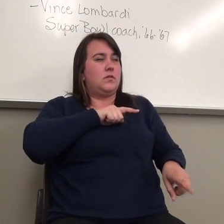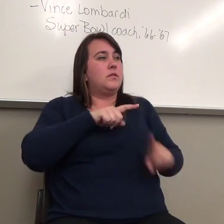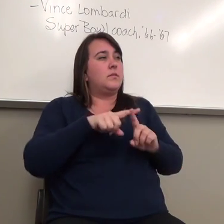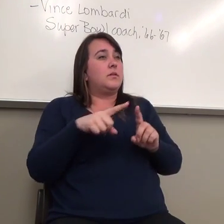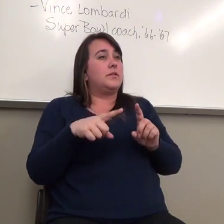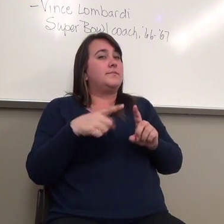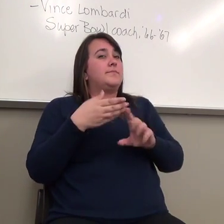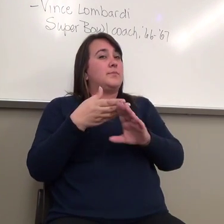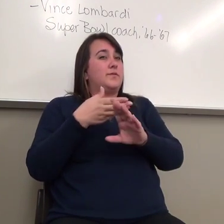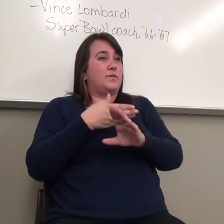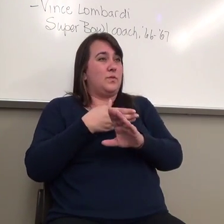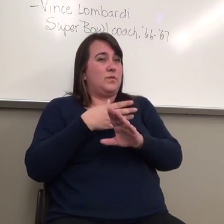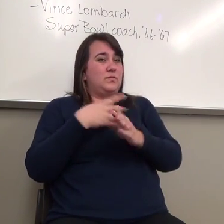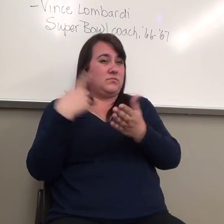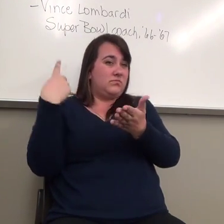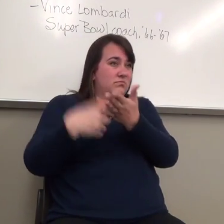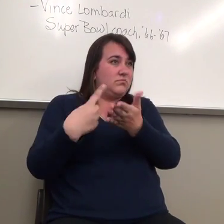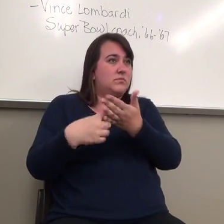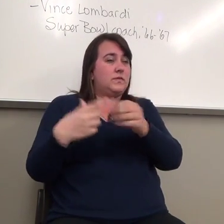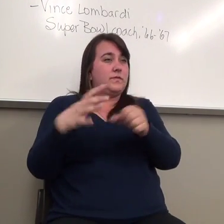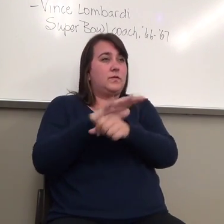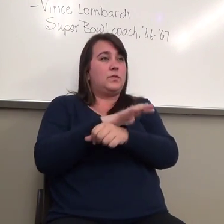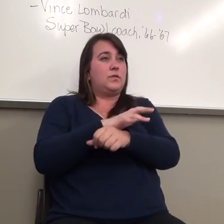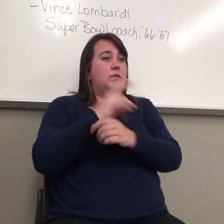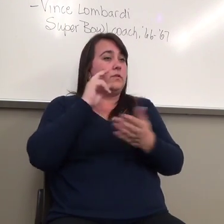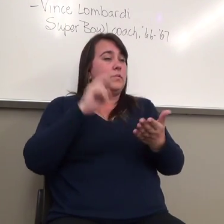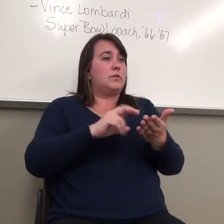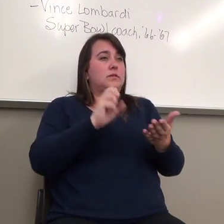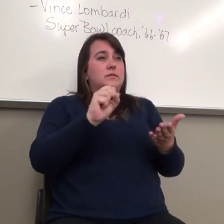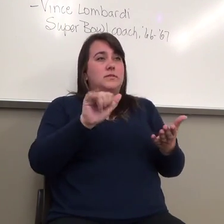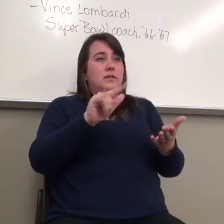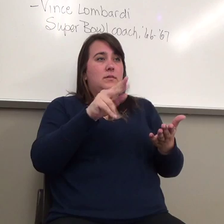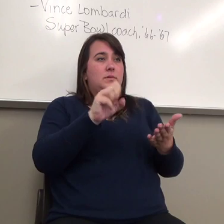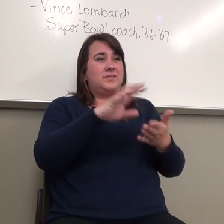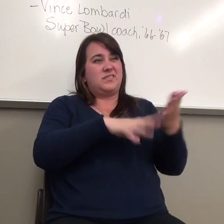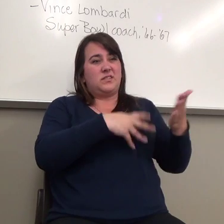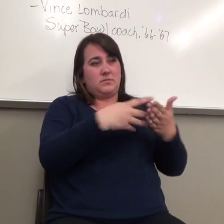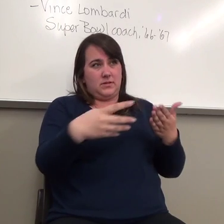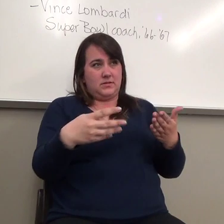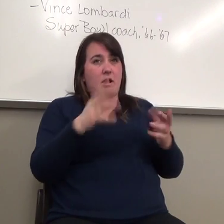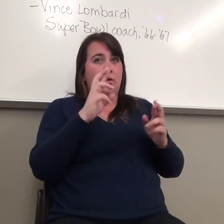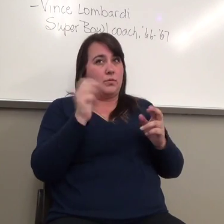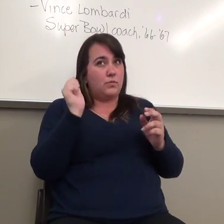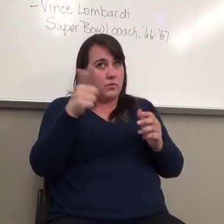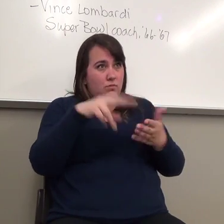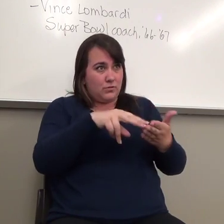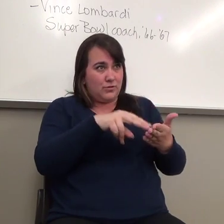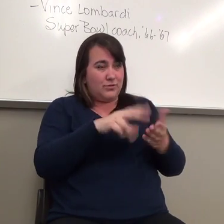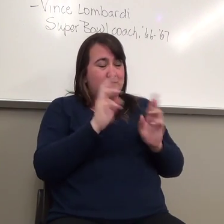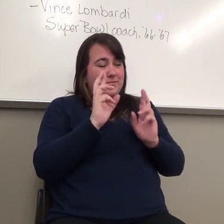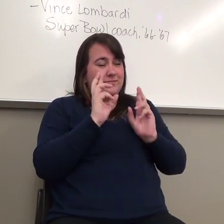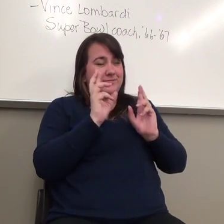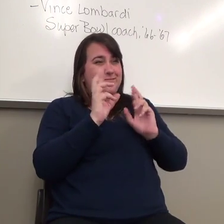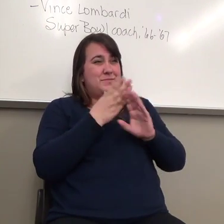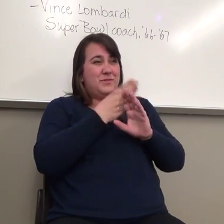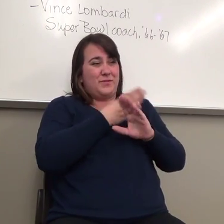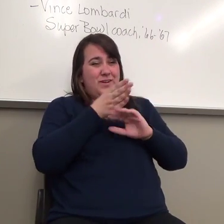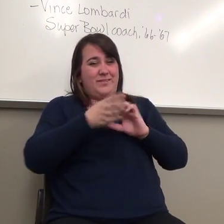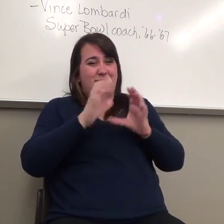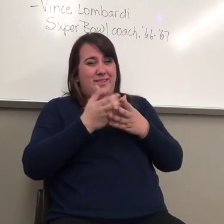first, if we look at the syllabus, which I hope everybody is doing, like I said, before and after class every day.